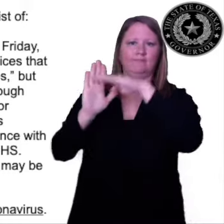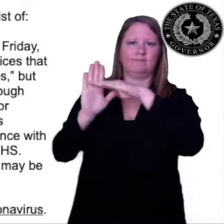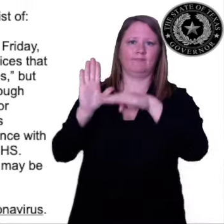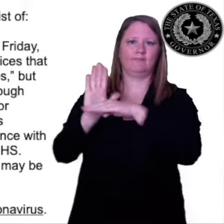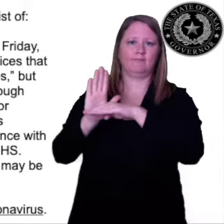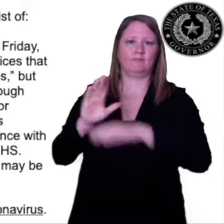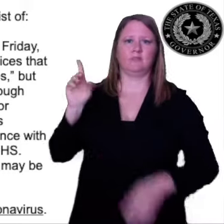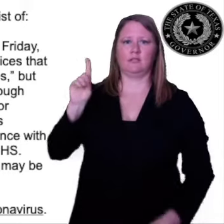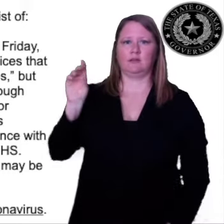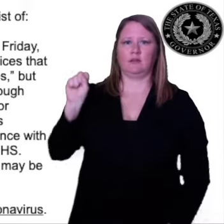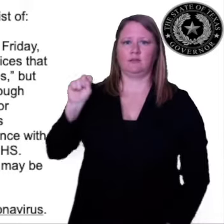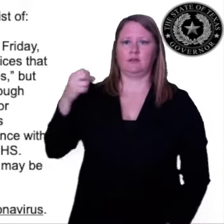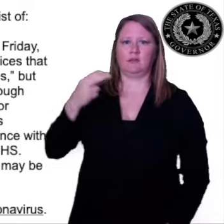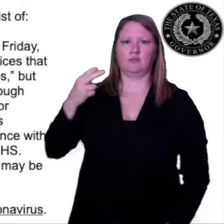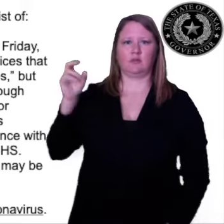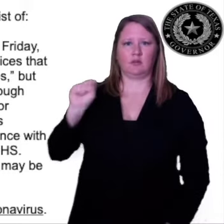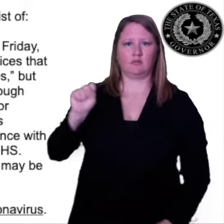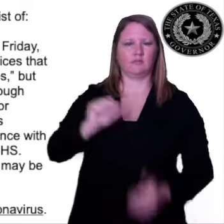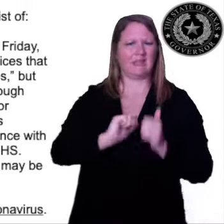www.dshs.texas.gov/coronavirus.